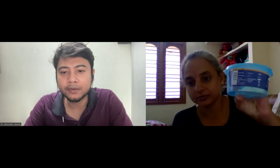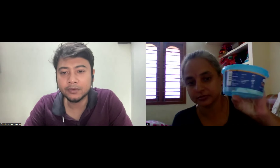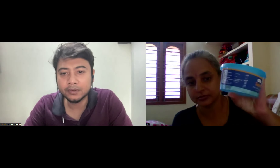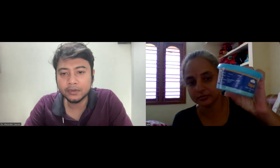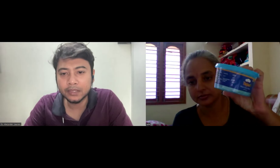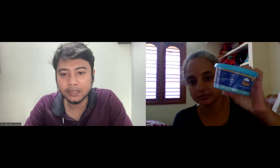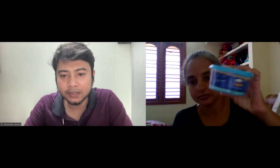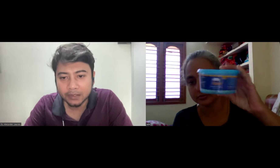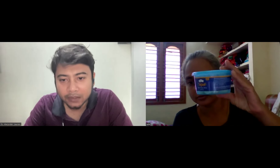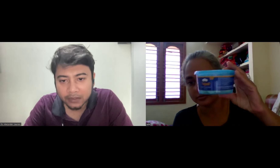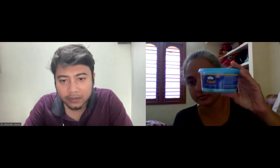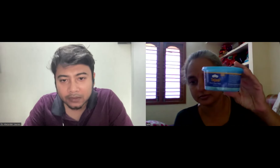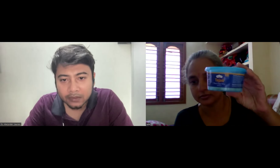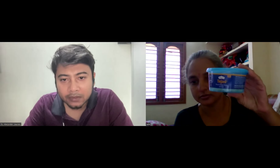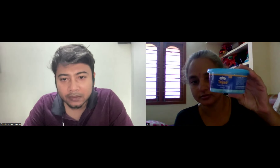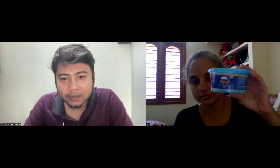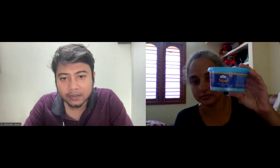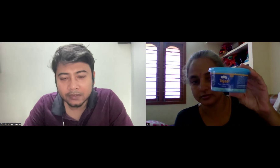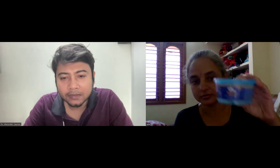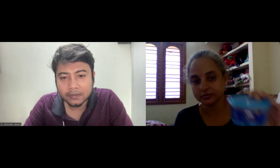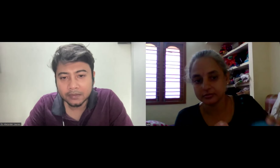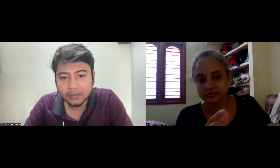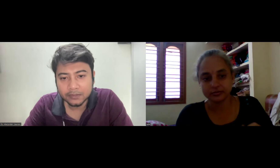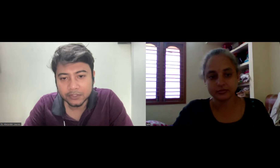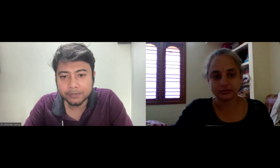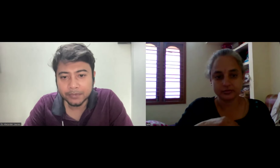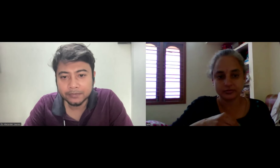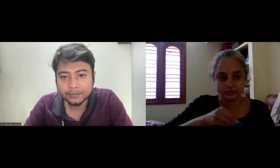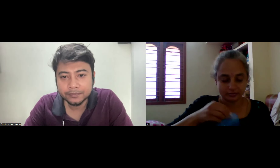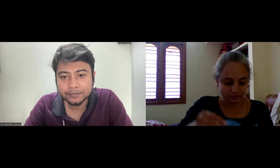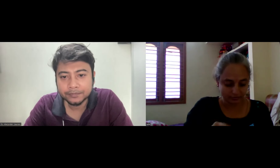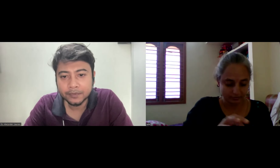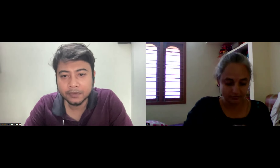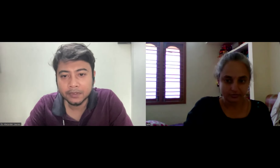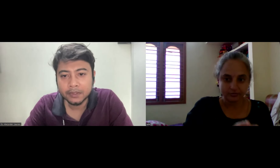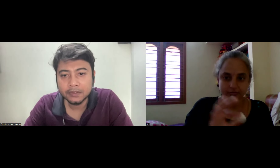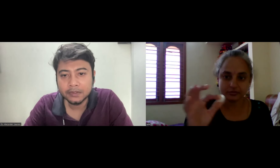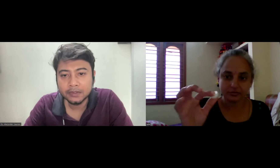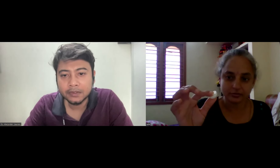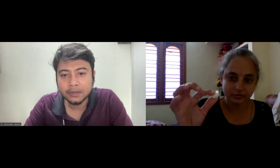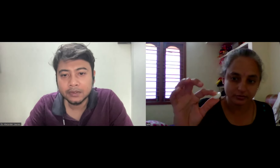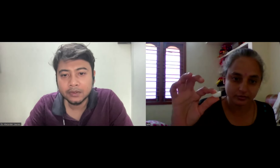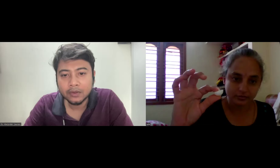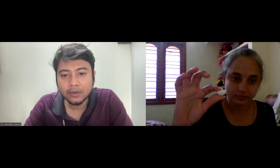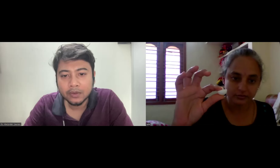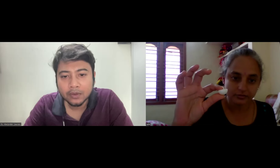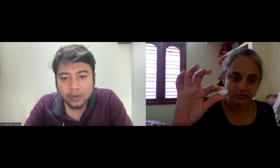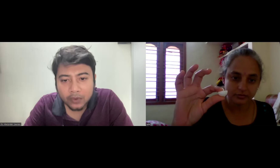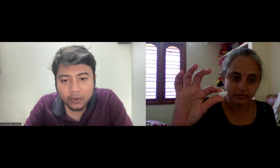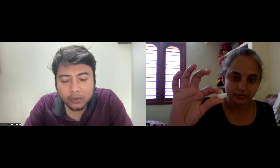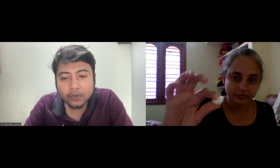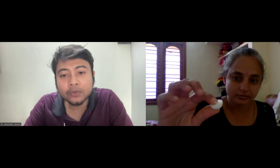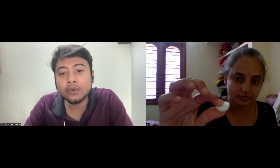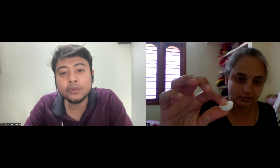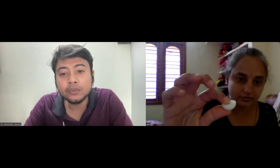I found ghee, Okay. and this is cheap. That's okay. Yeah.